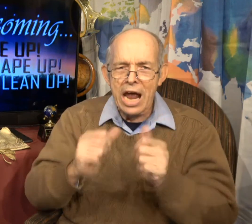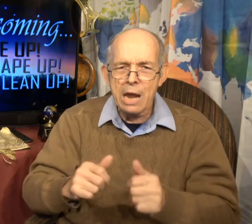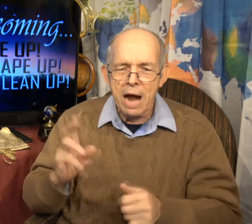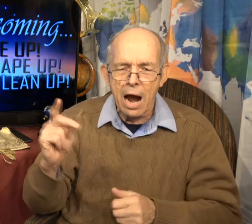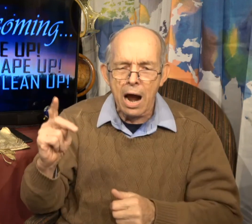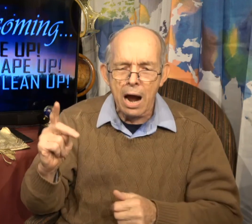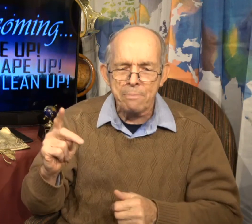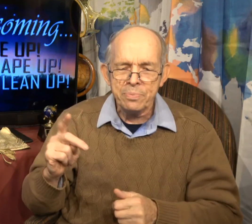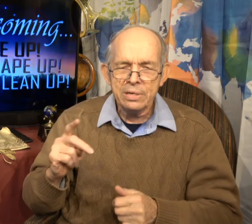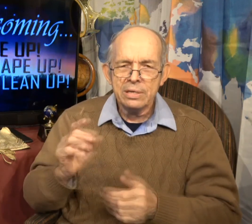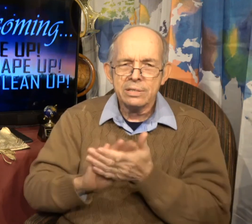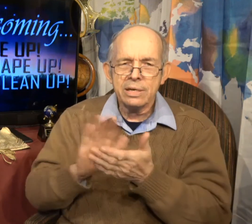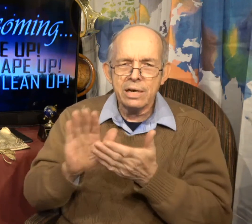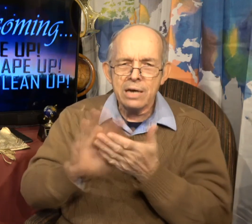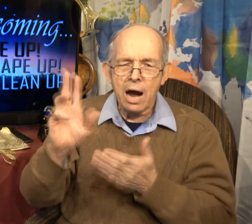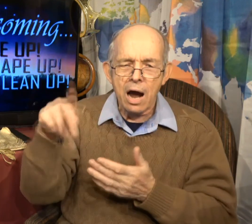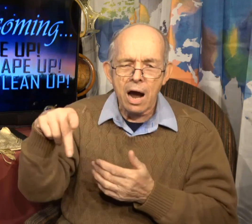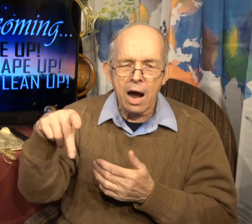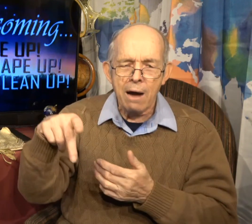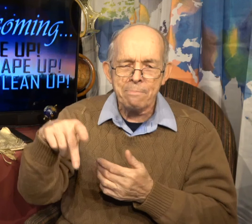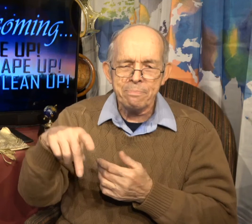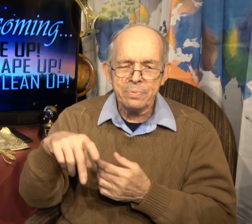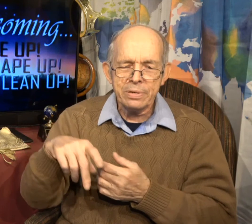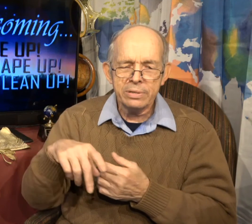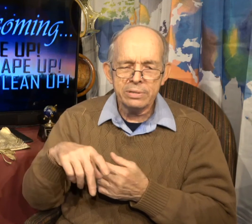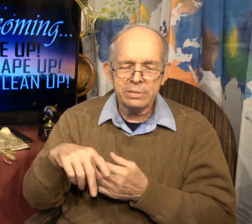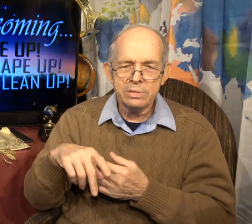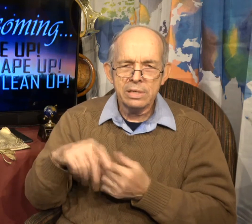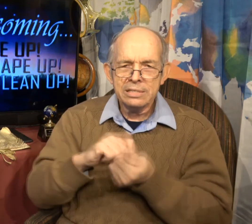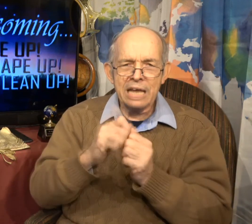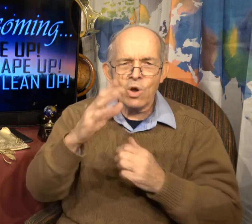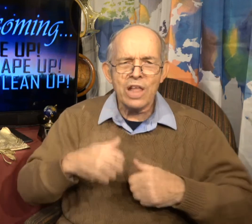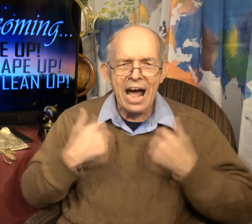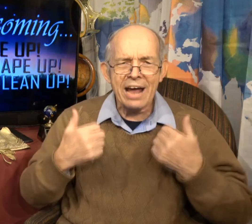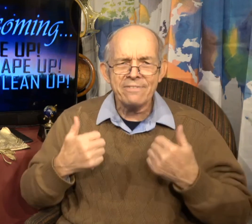shave up. Get up! Save your life!